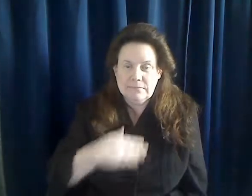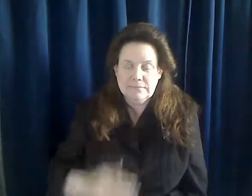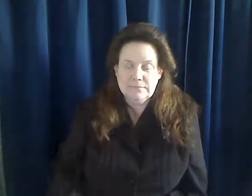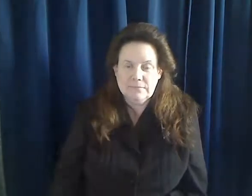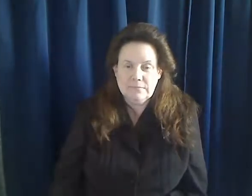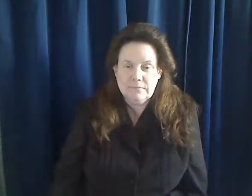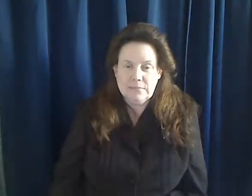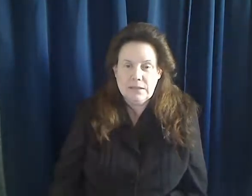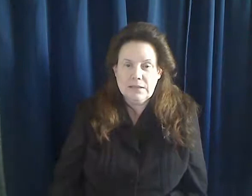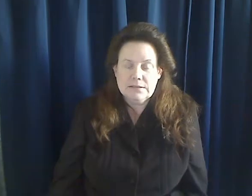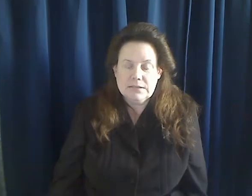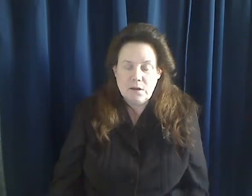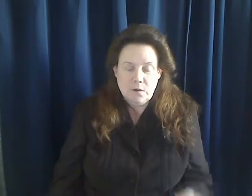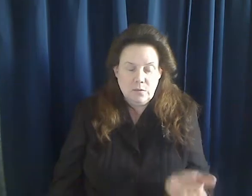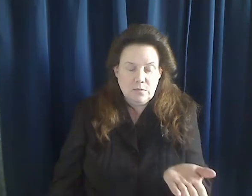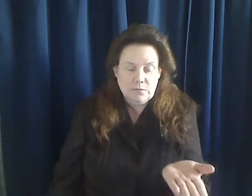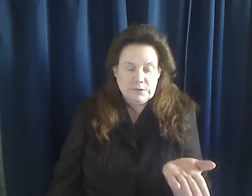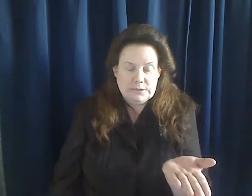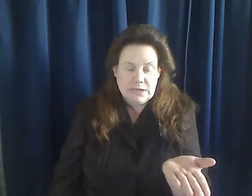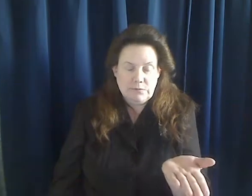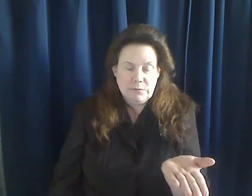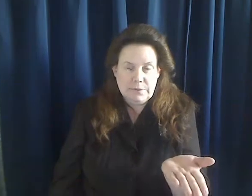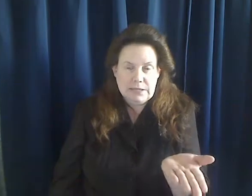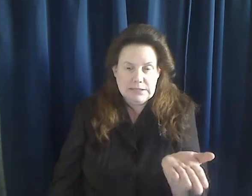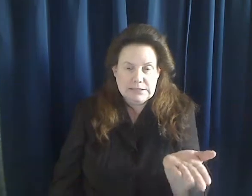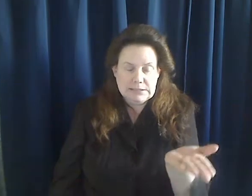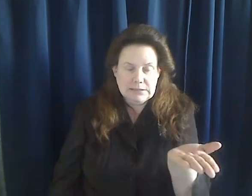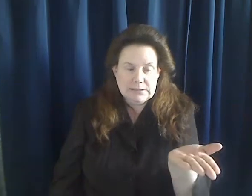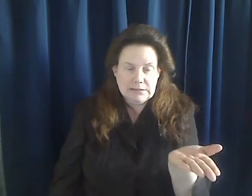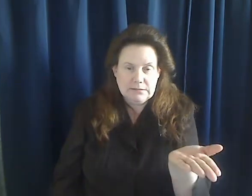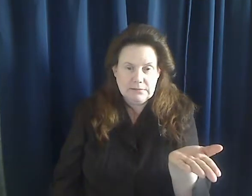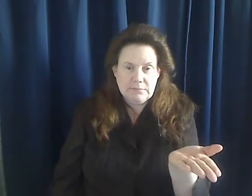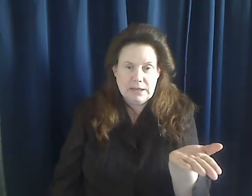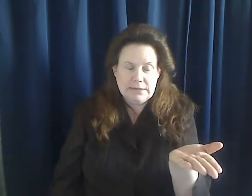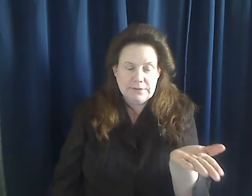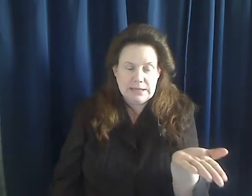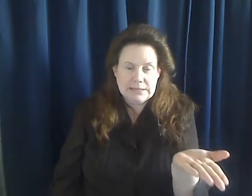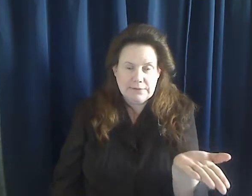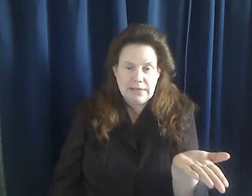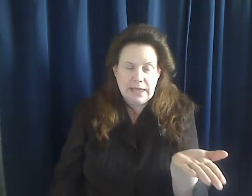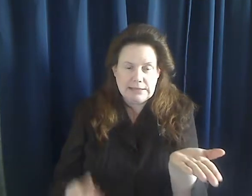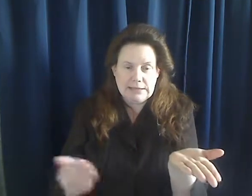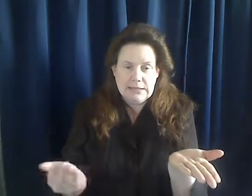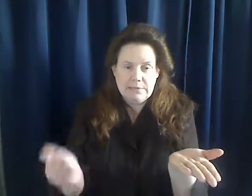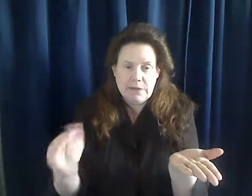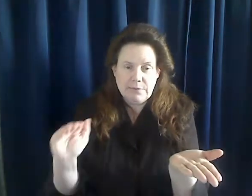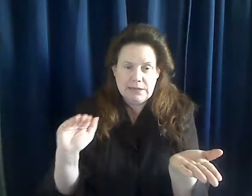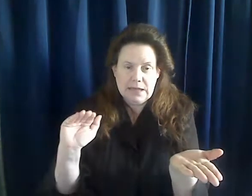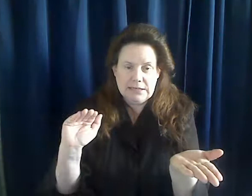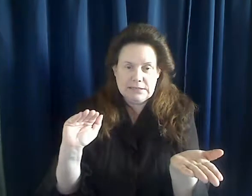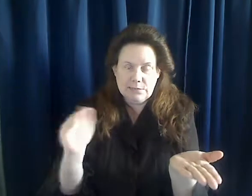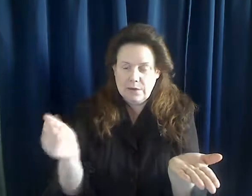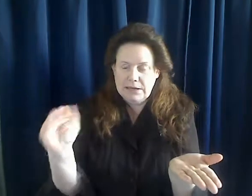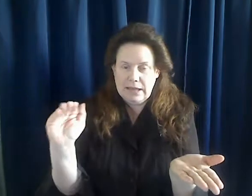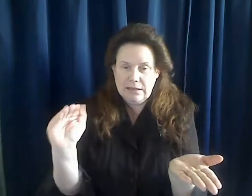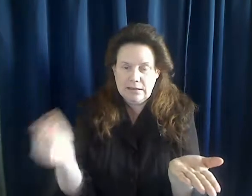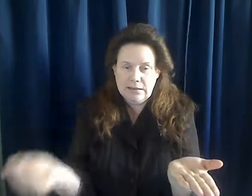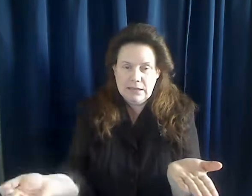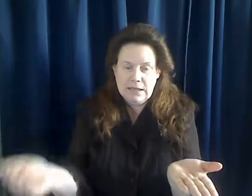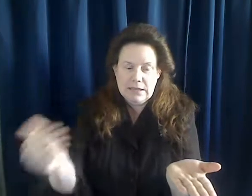So, the sign repeat my left hand is flat, my right hand is a right angle, and